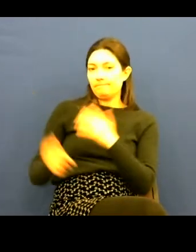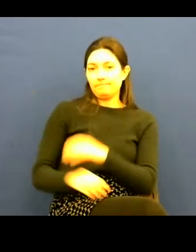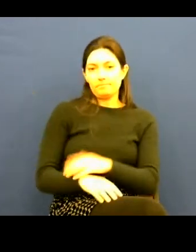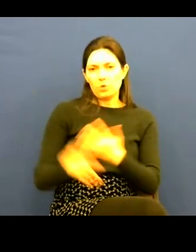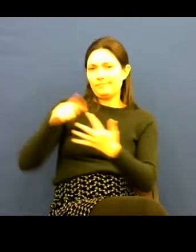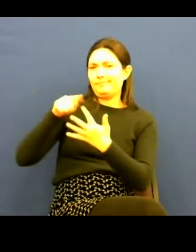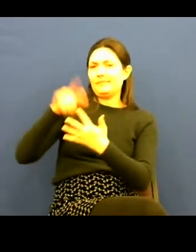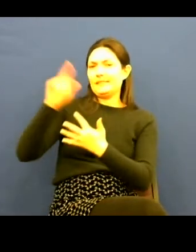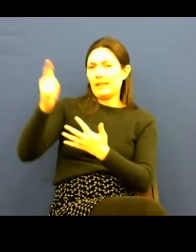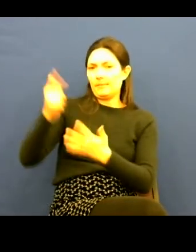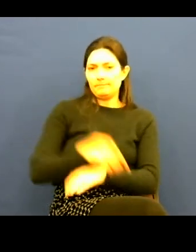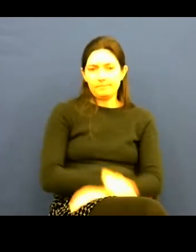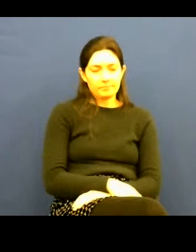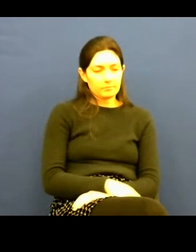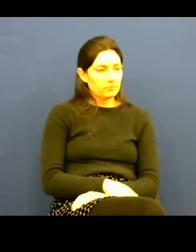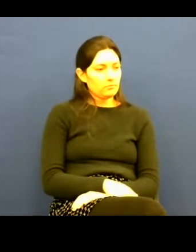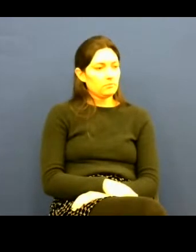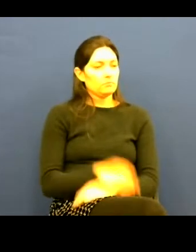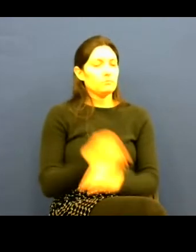any further discussion?